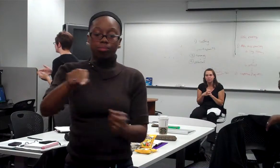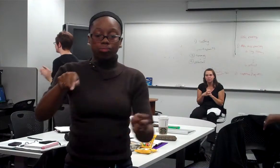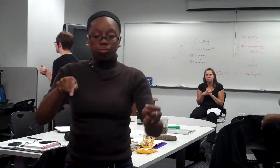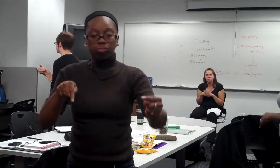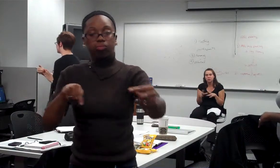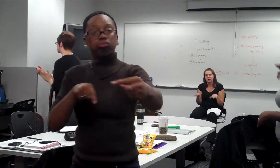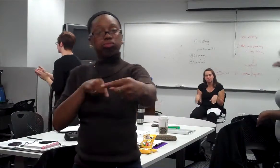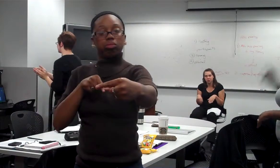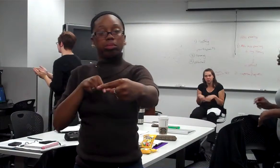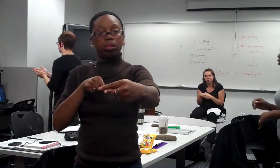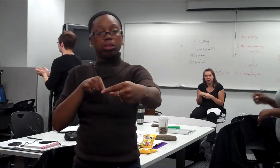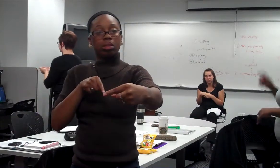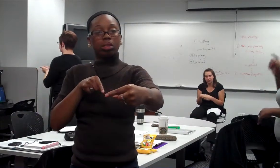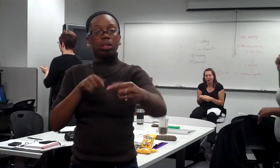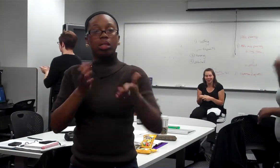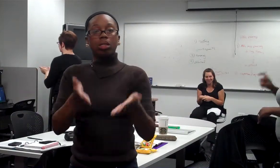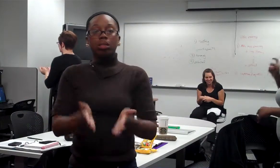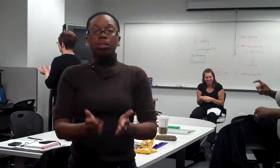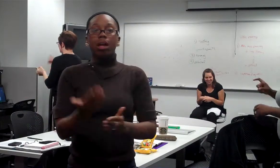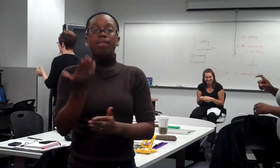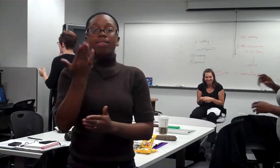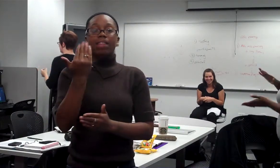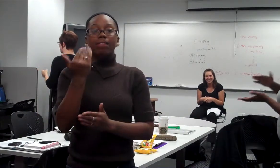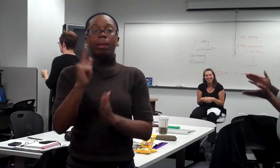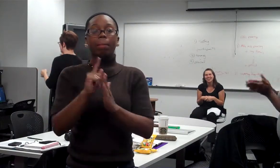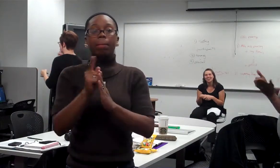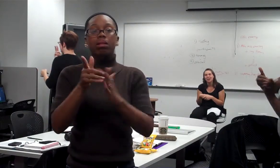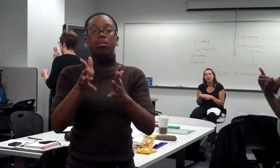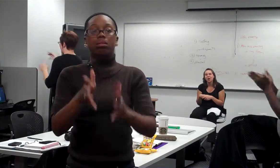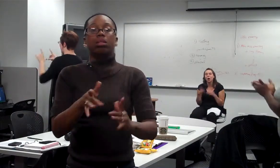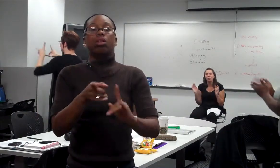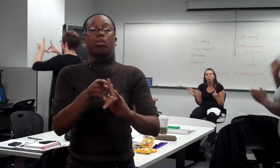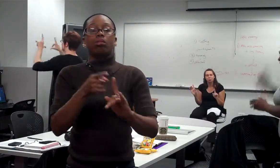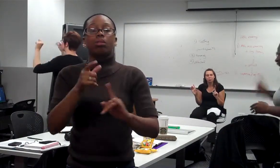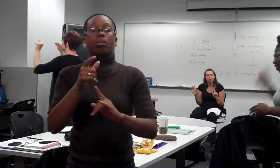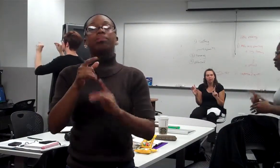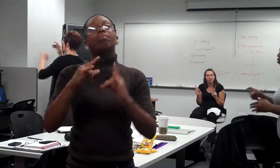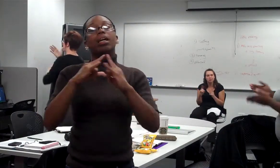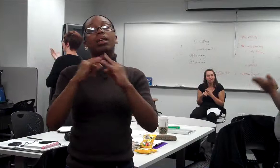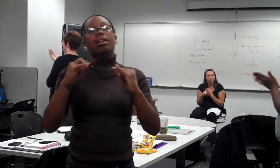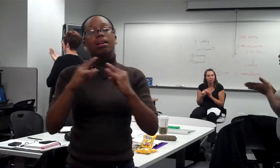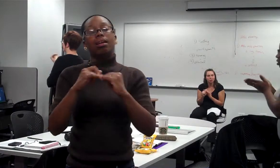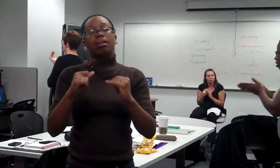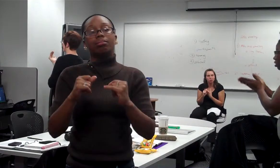says 15 minutes to campground. Oh,